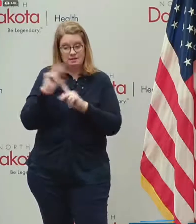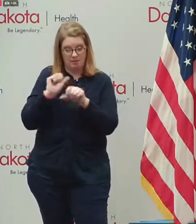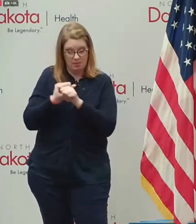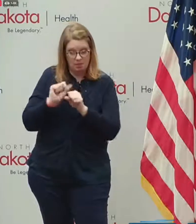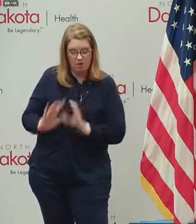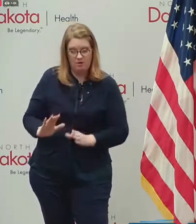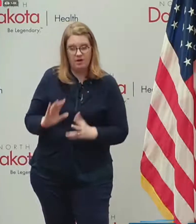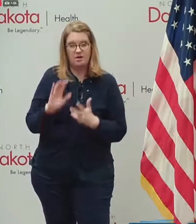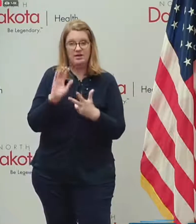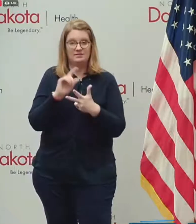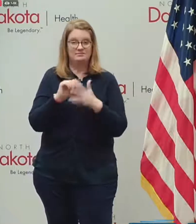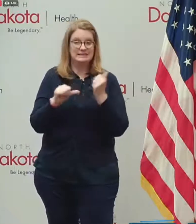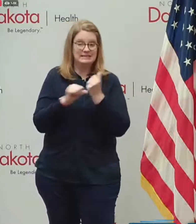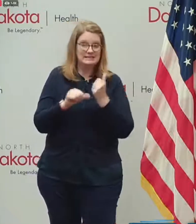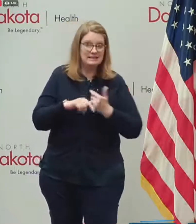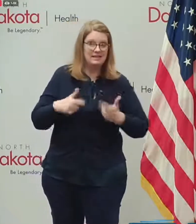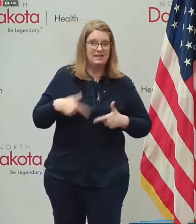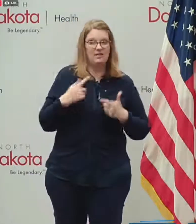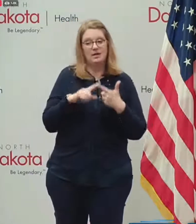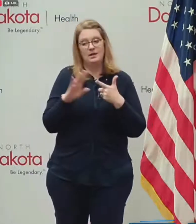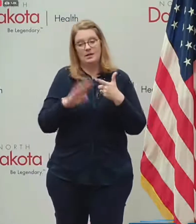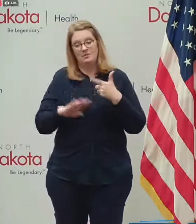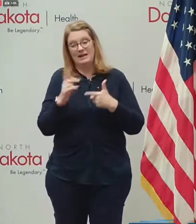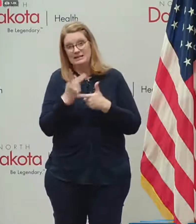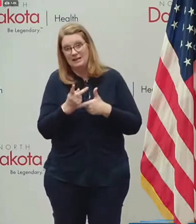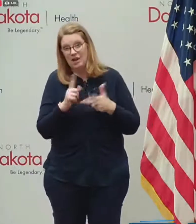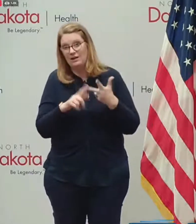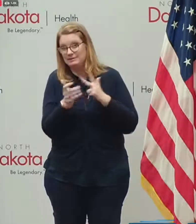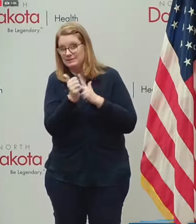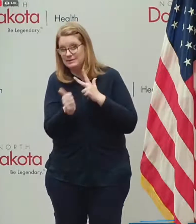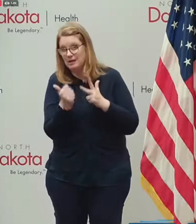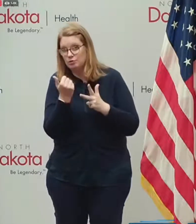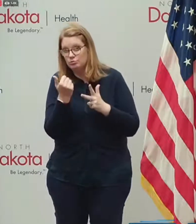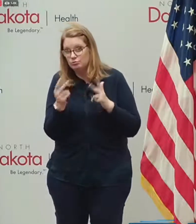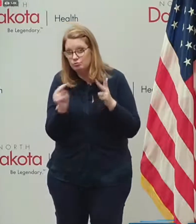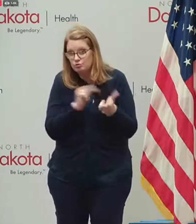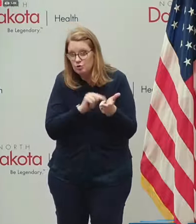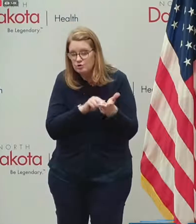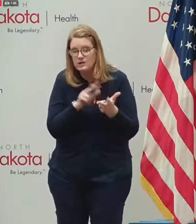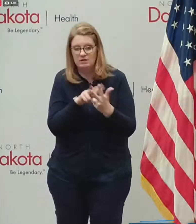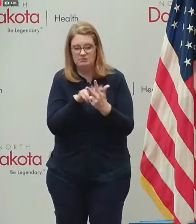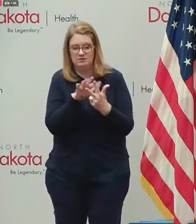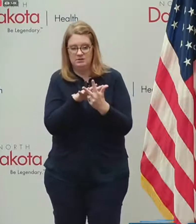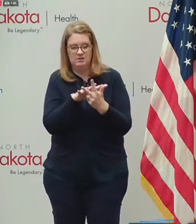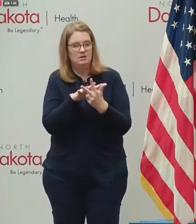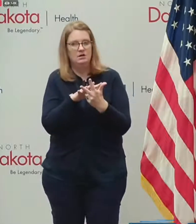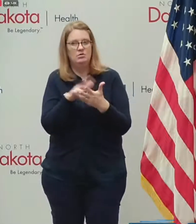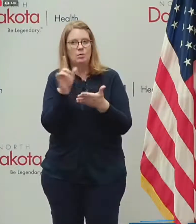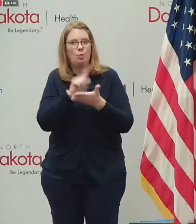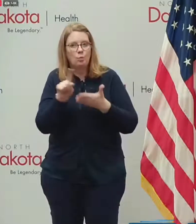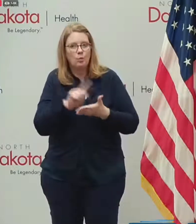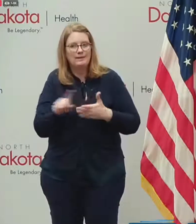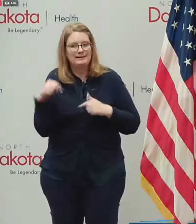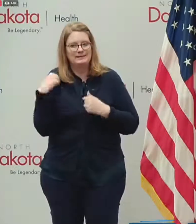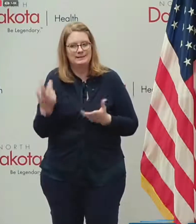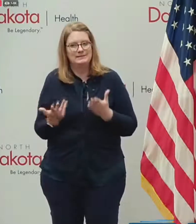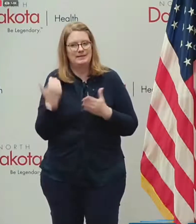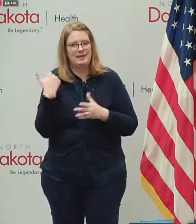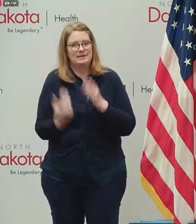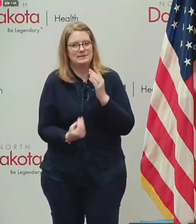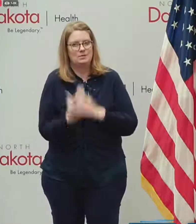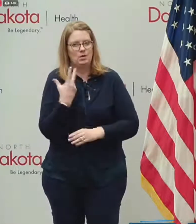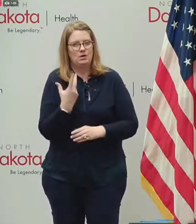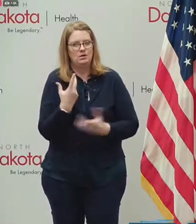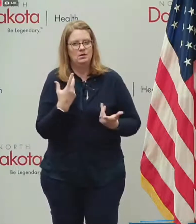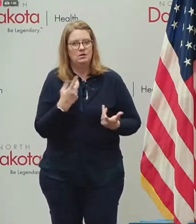basic care, and in skilled nursing, and every resident every week since last spring. The